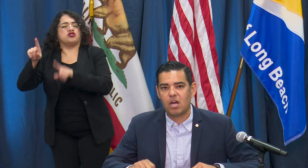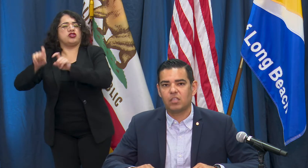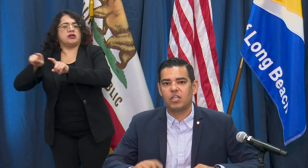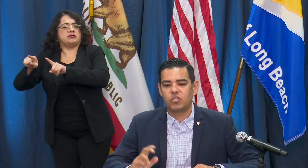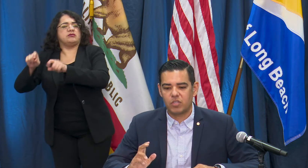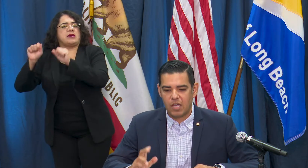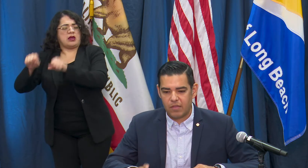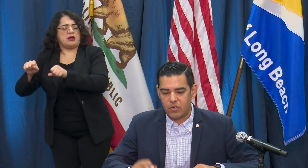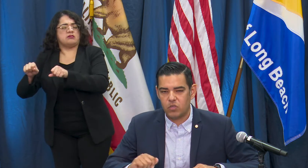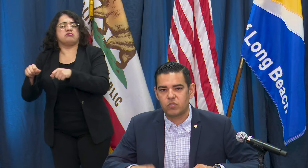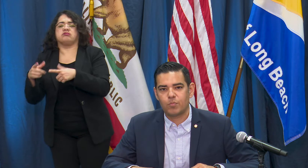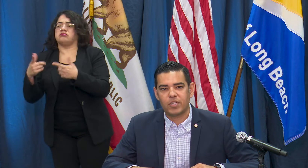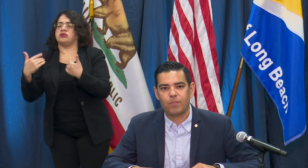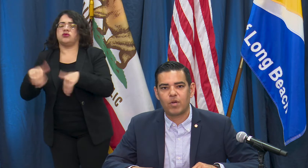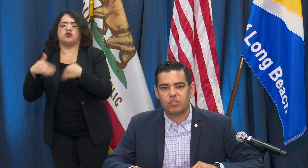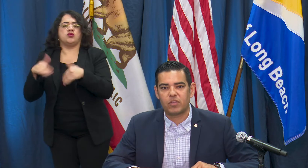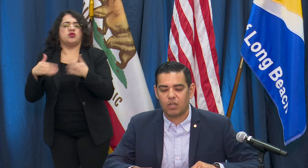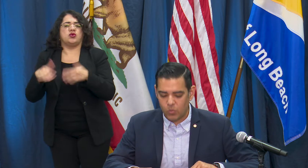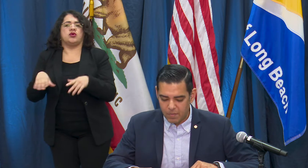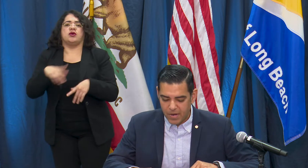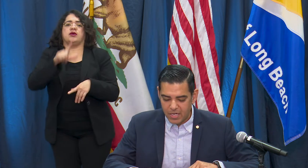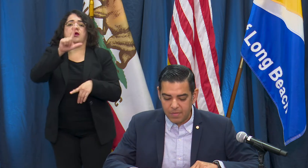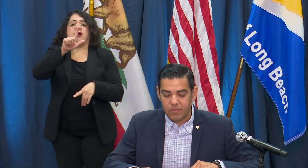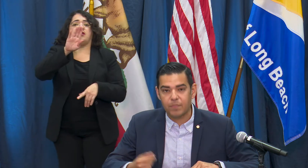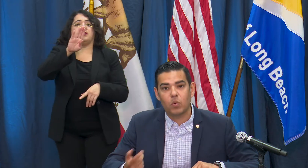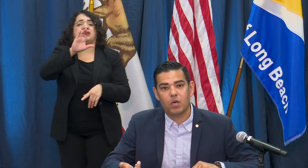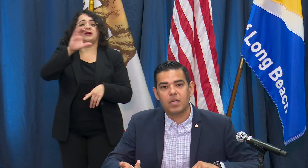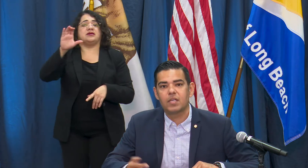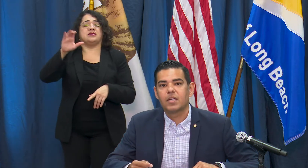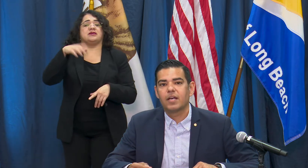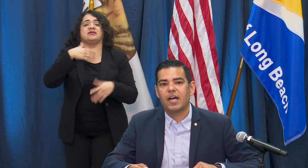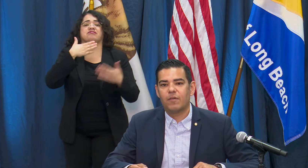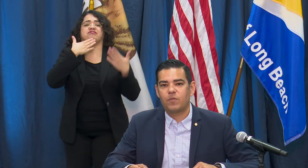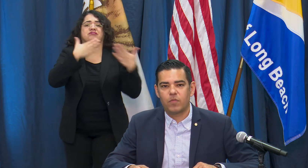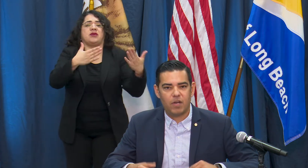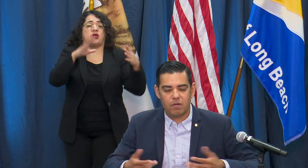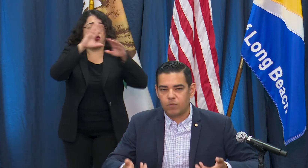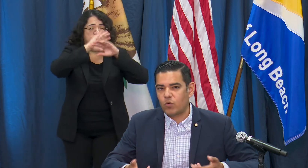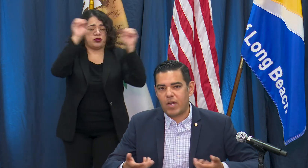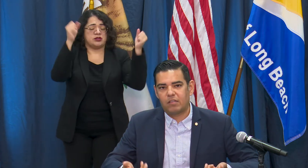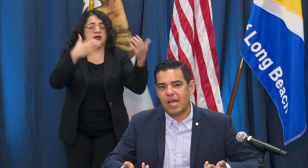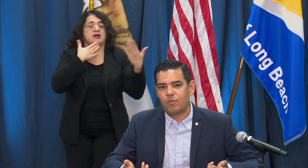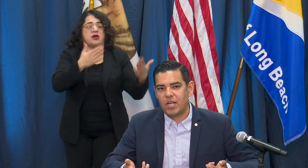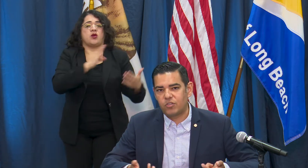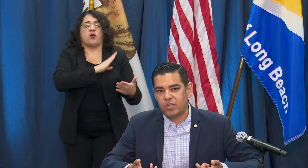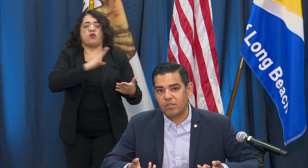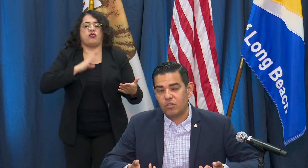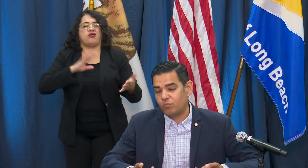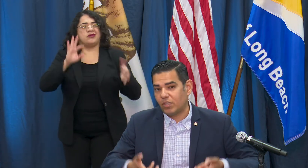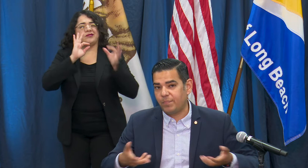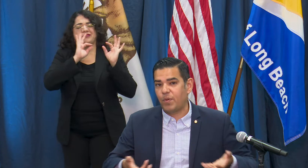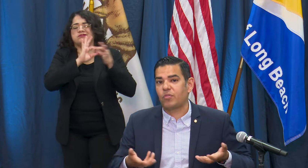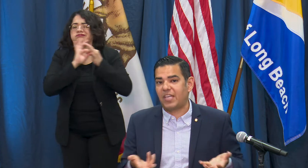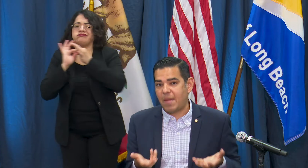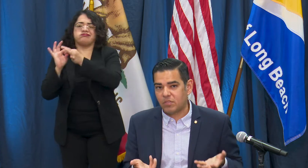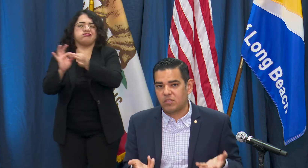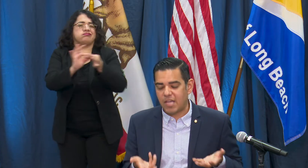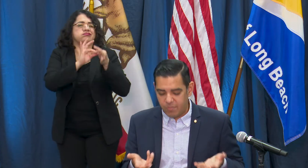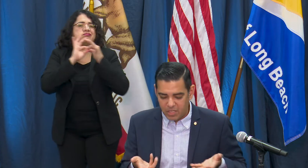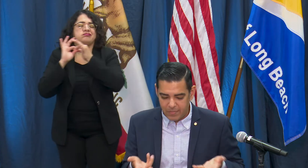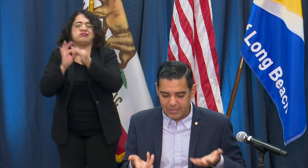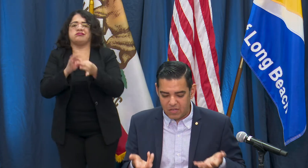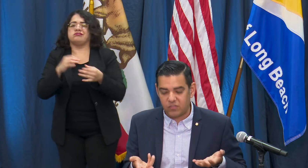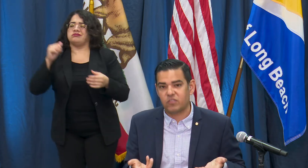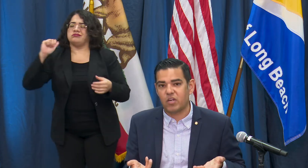Beach City College, the new superintendent president there, Luann Bynum, and the board for their great collaboration. Really both campuses